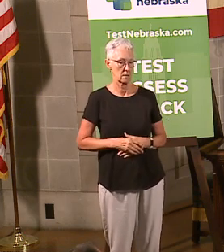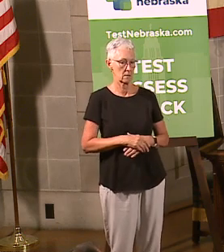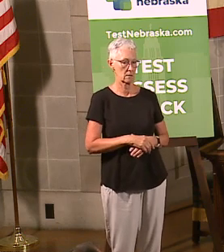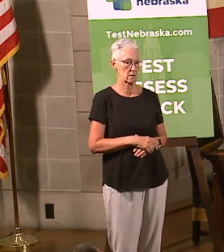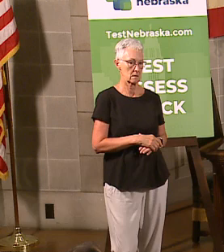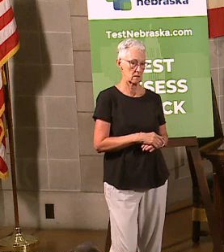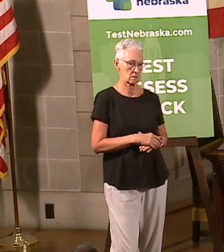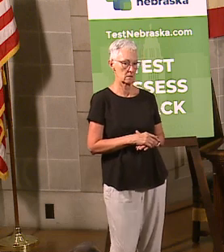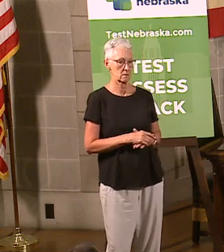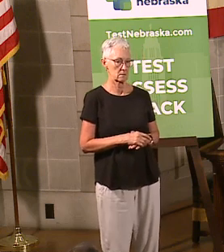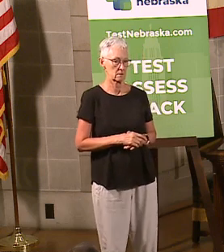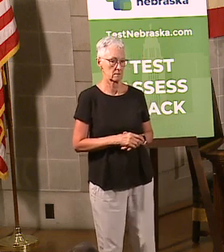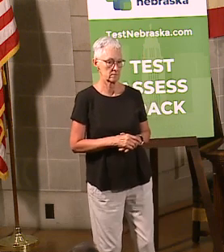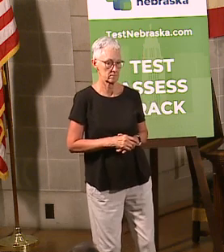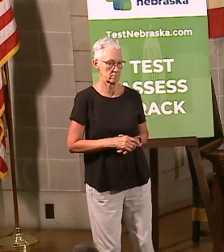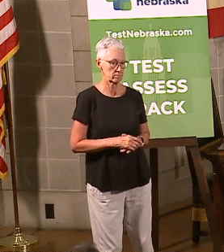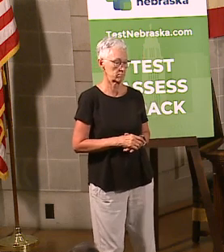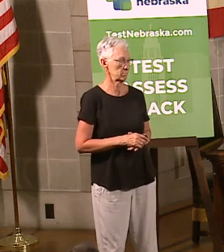in dire